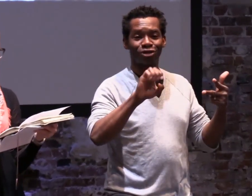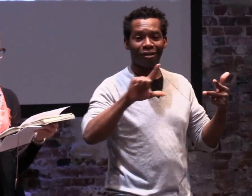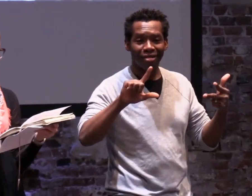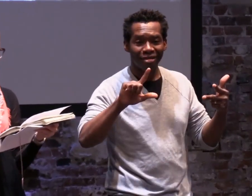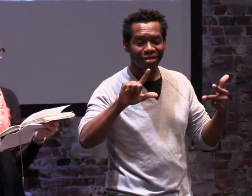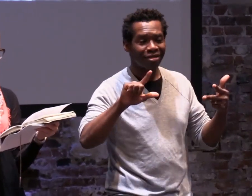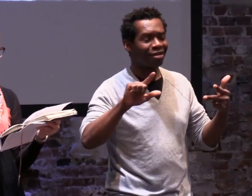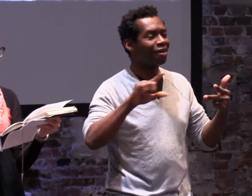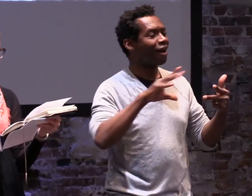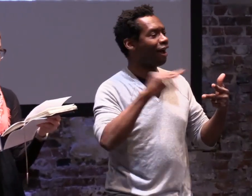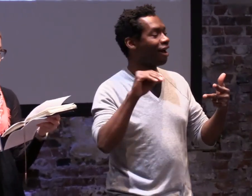and Allie.